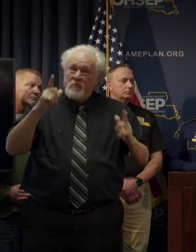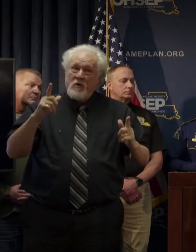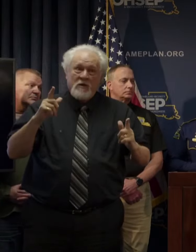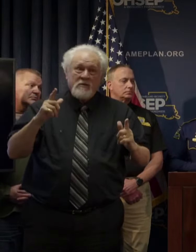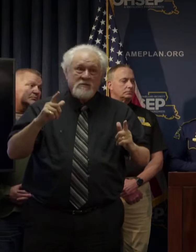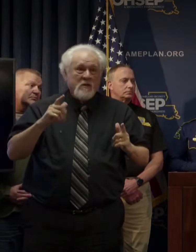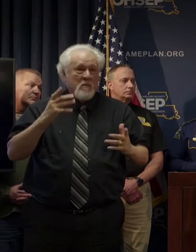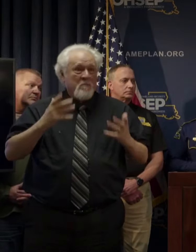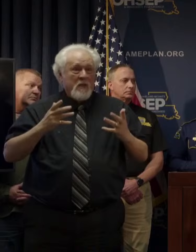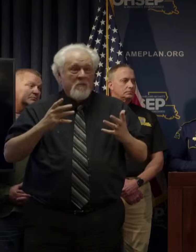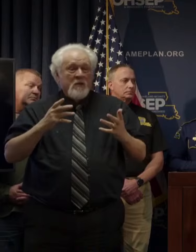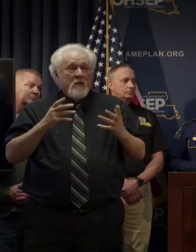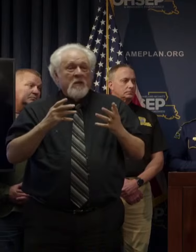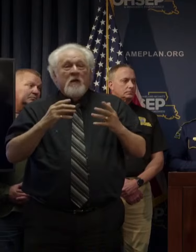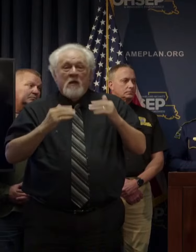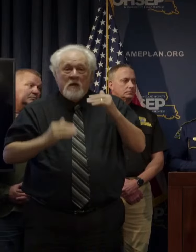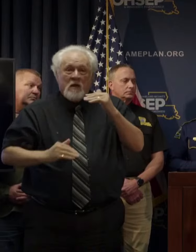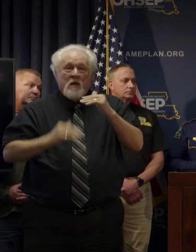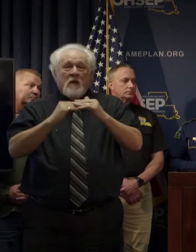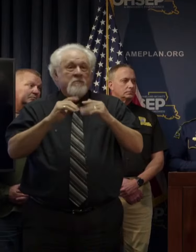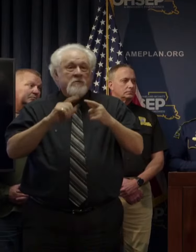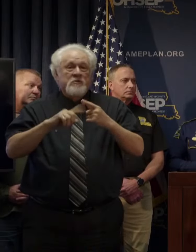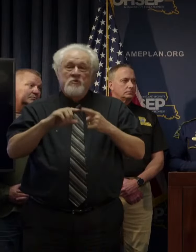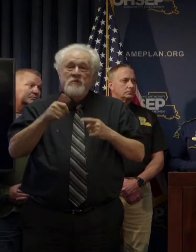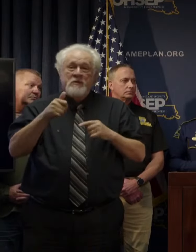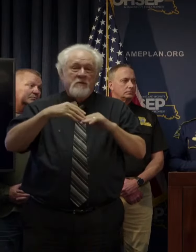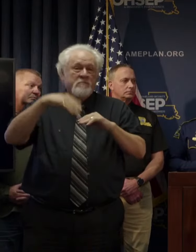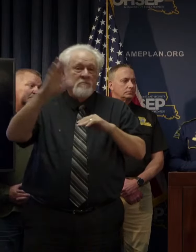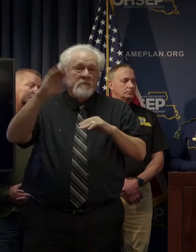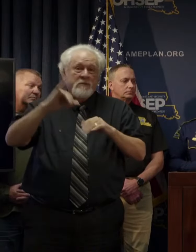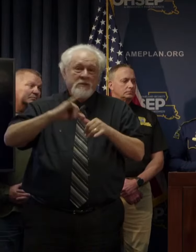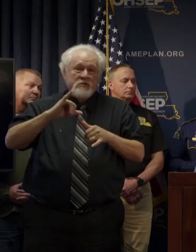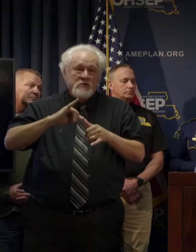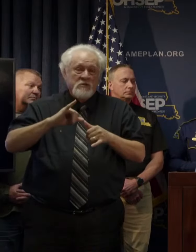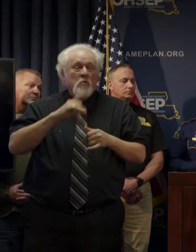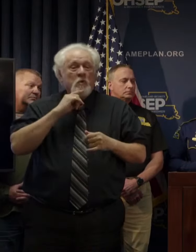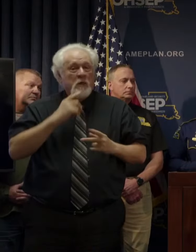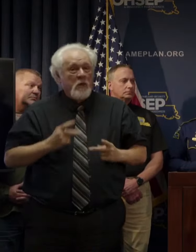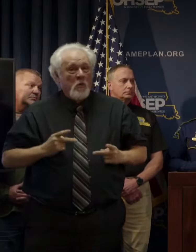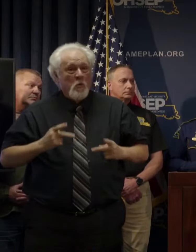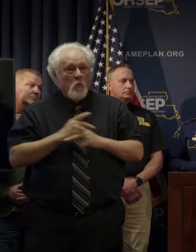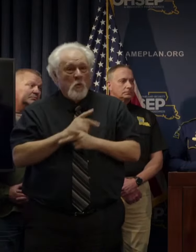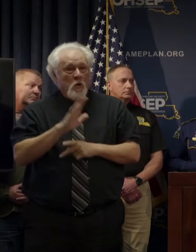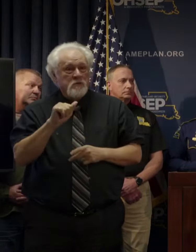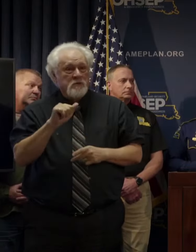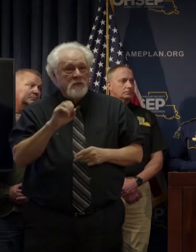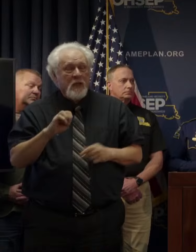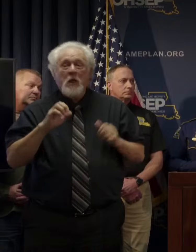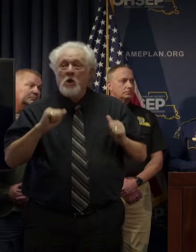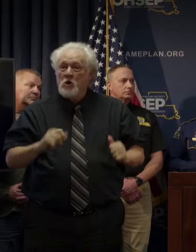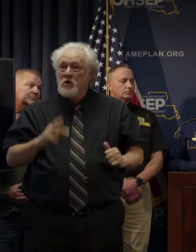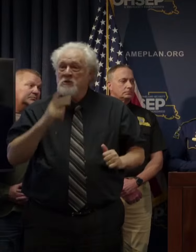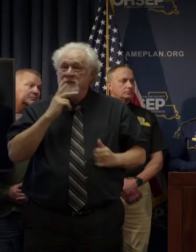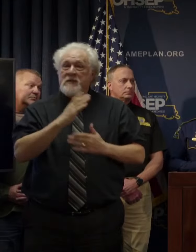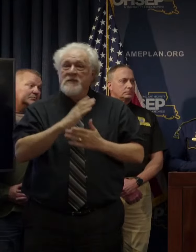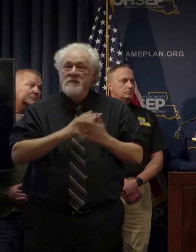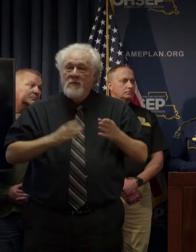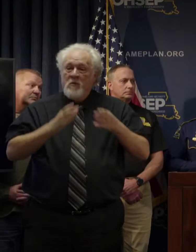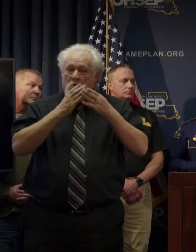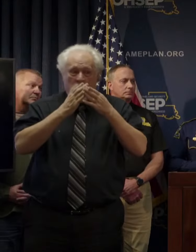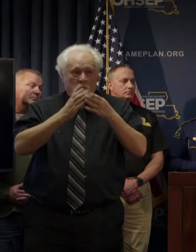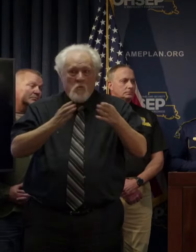of totals that are approaching double digits. In fact, a worst case scenario is that we could see some